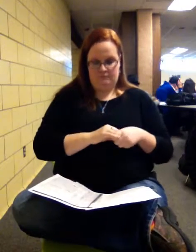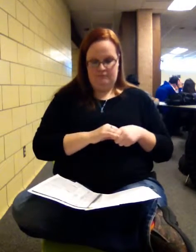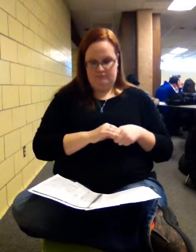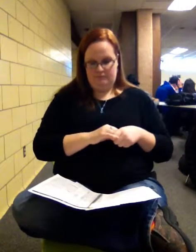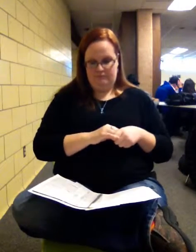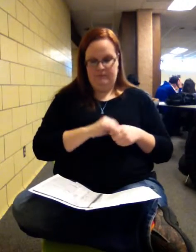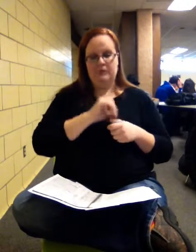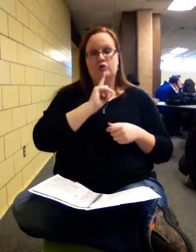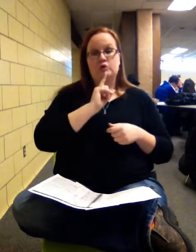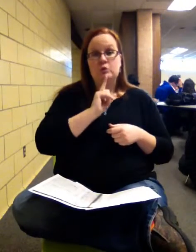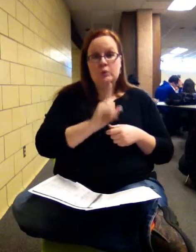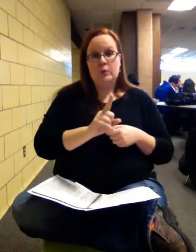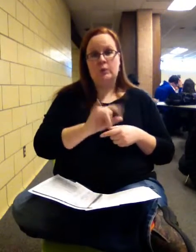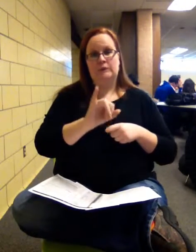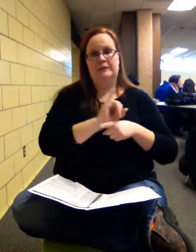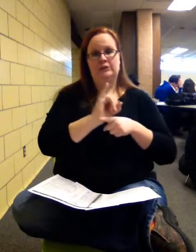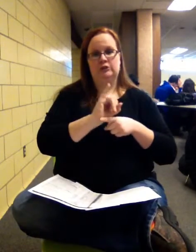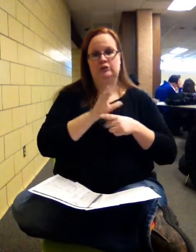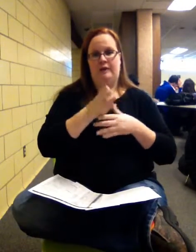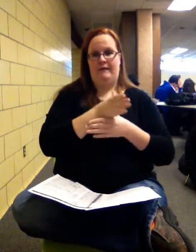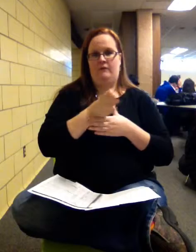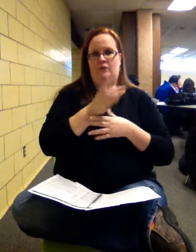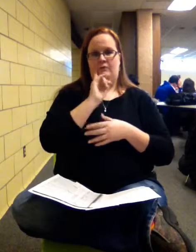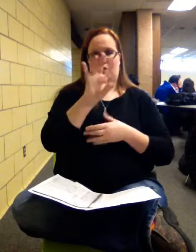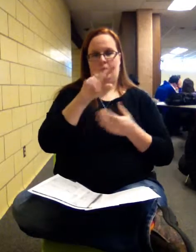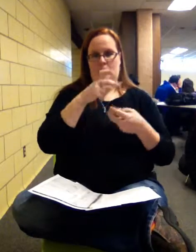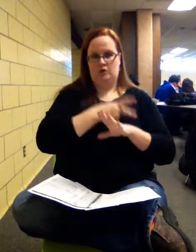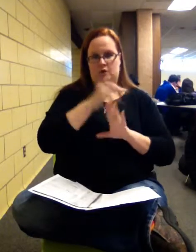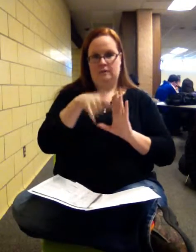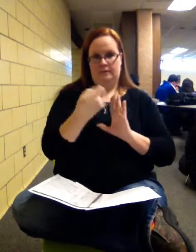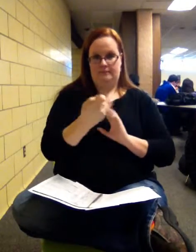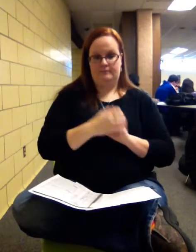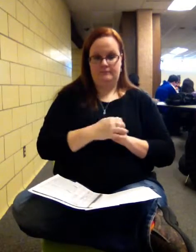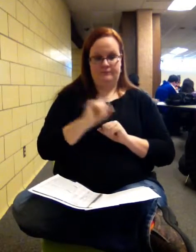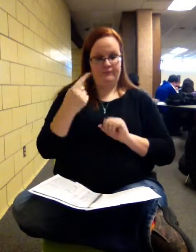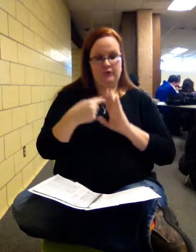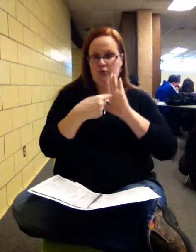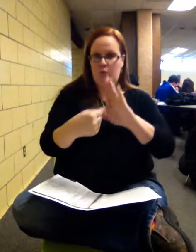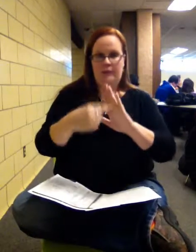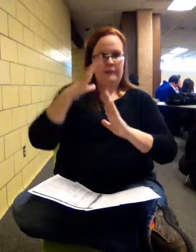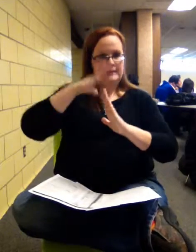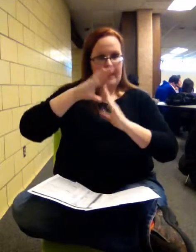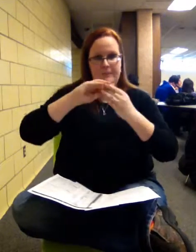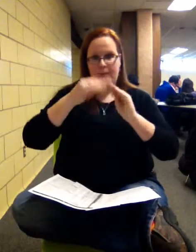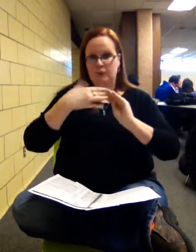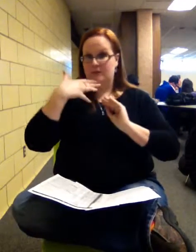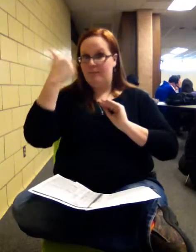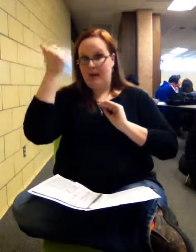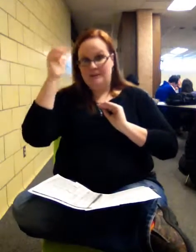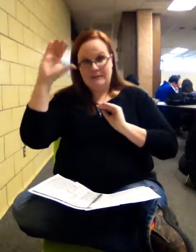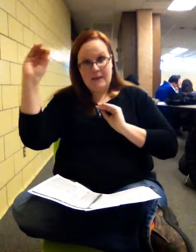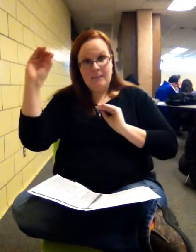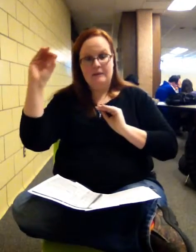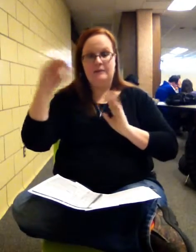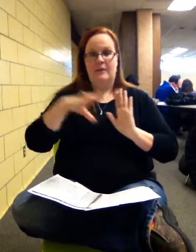the true industry average for your project. They're just showing you the top number is what the best companies are doing, the bottom number is what the